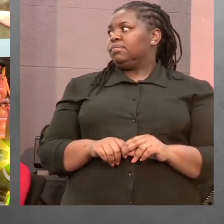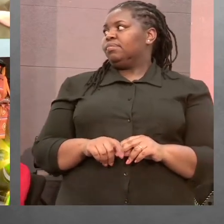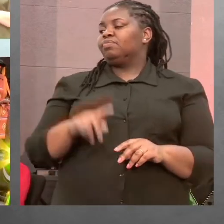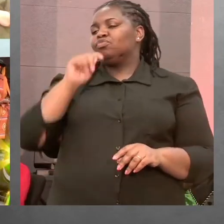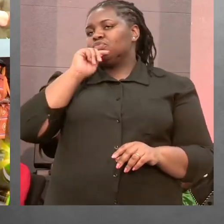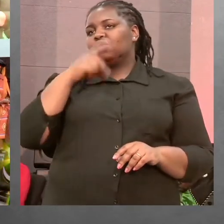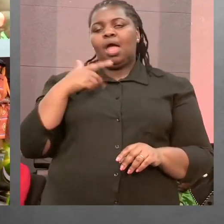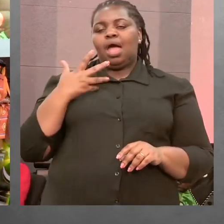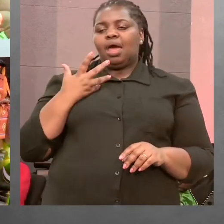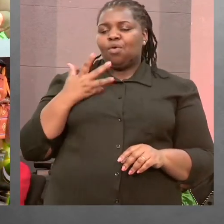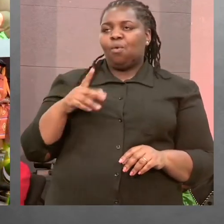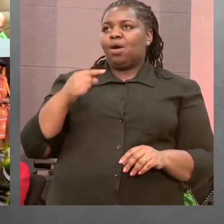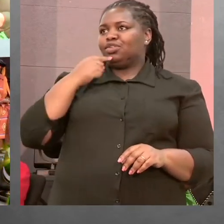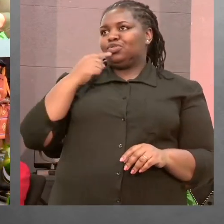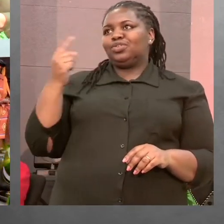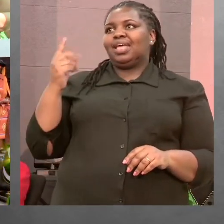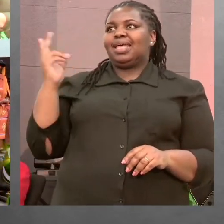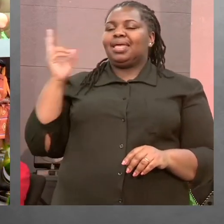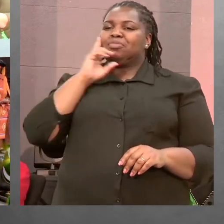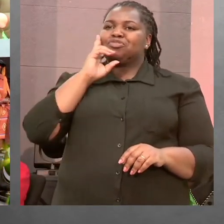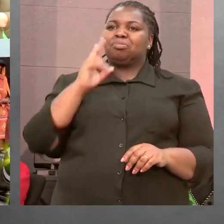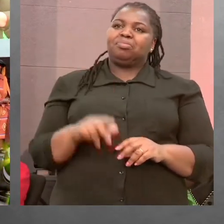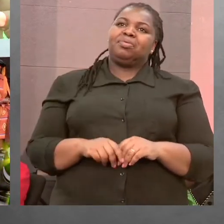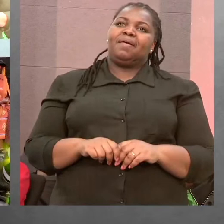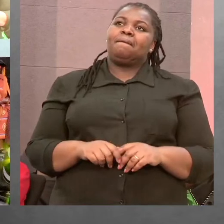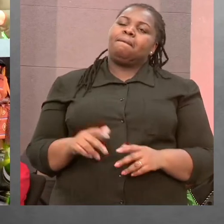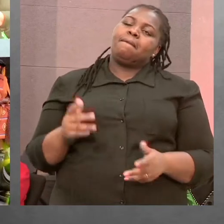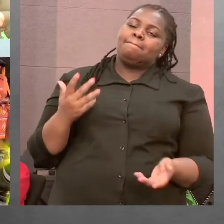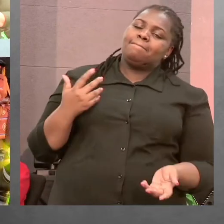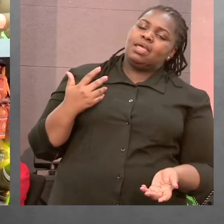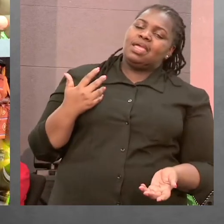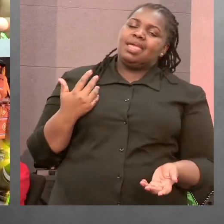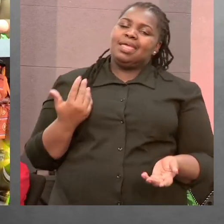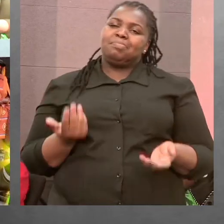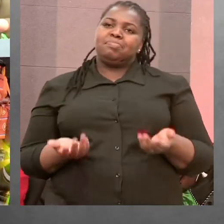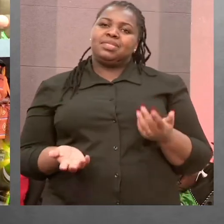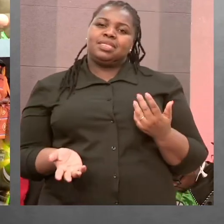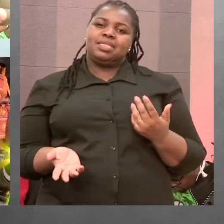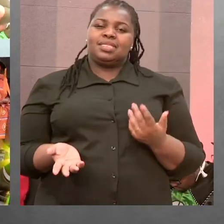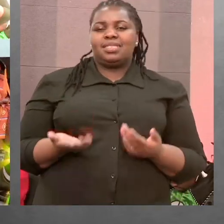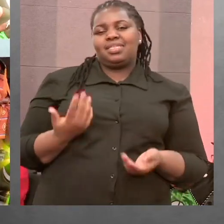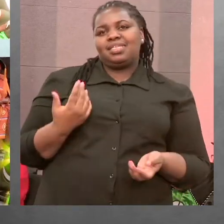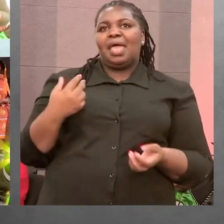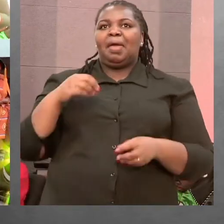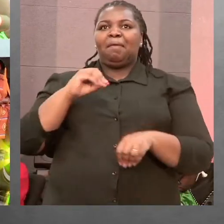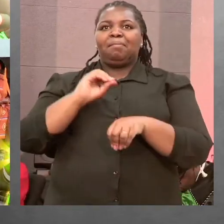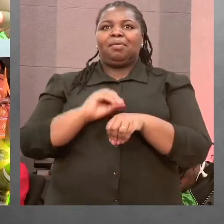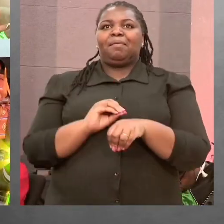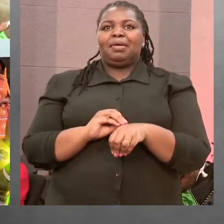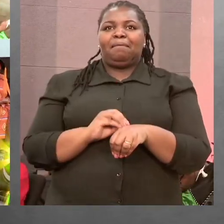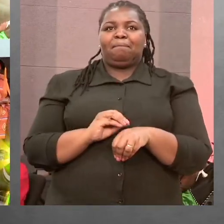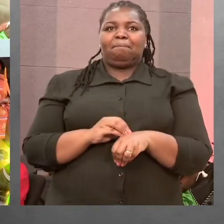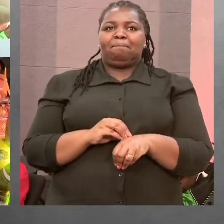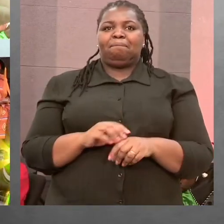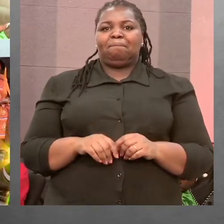Bendisonqena ke ukuthi Bishop, mhlawumbi ingxaki